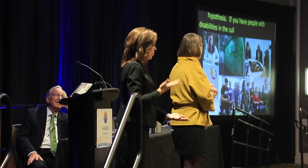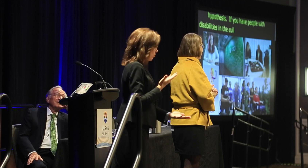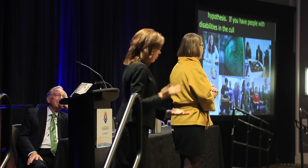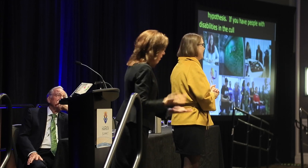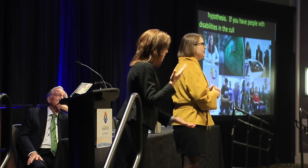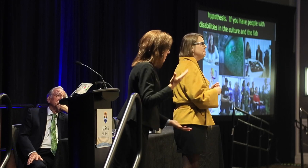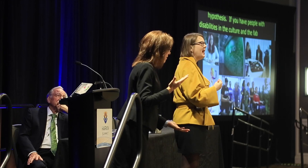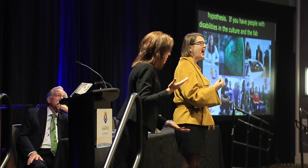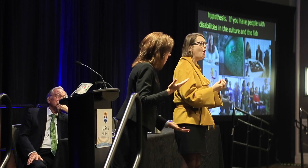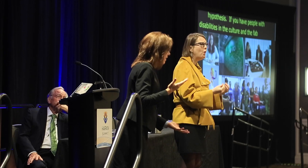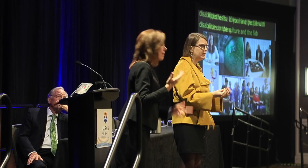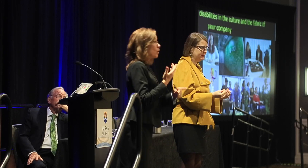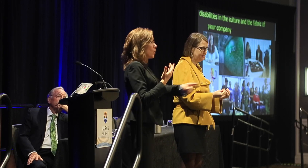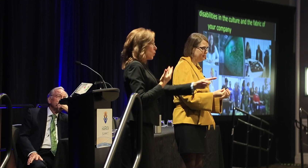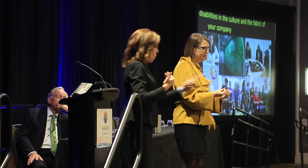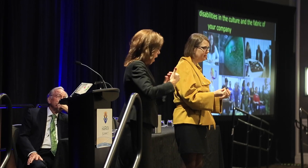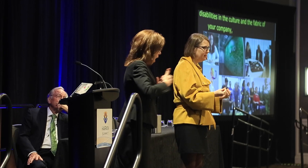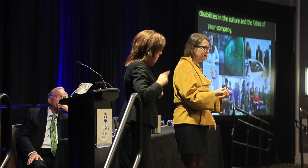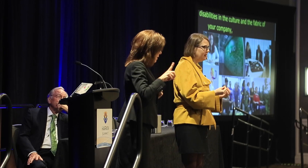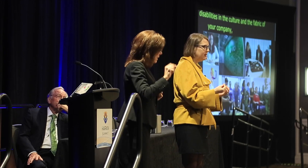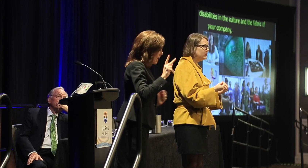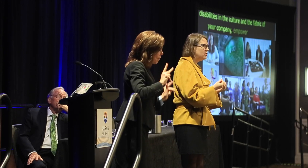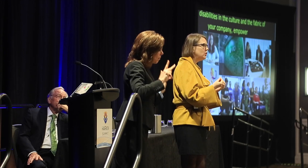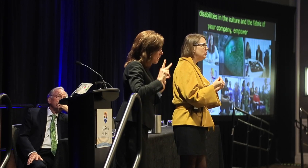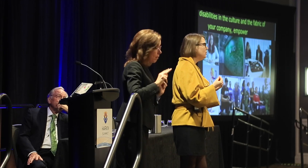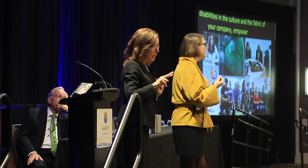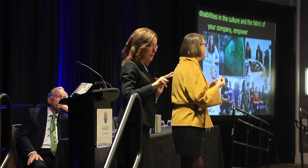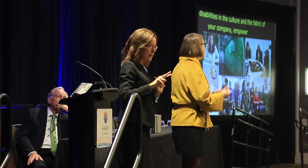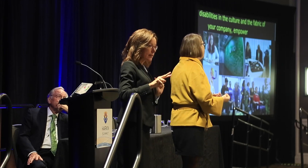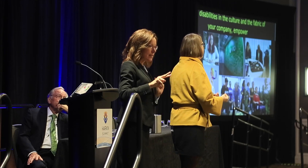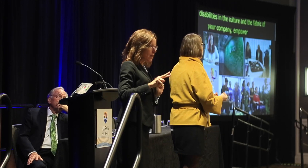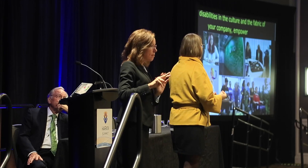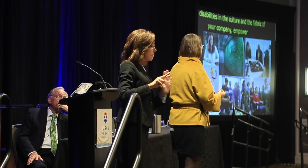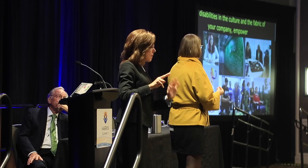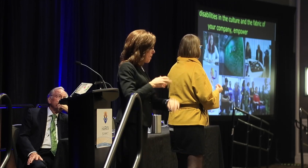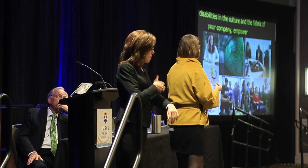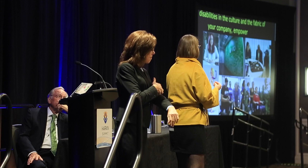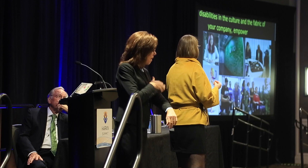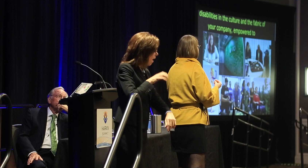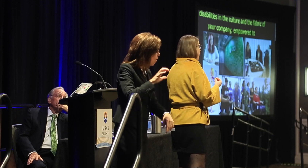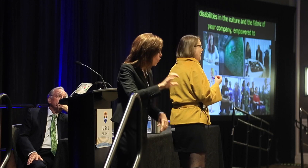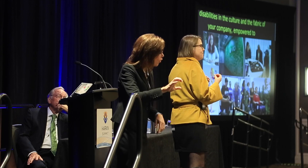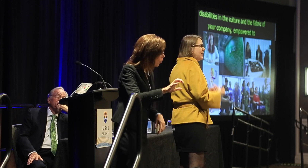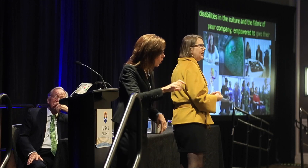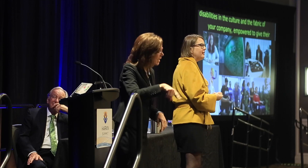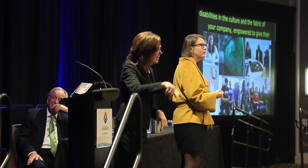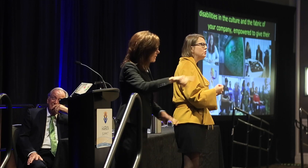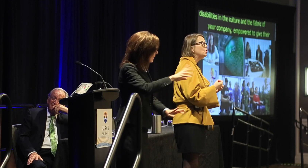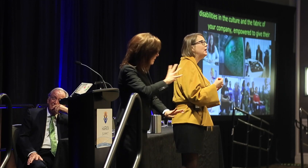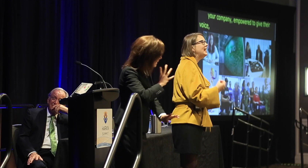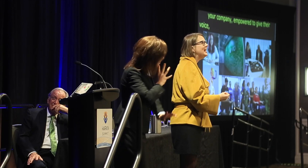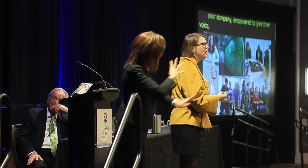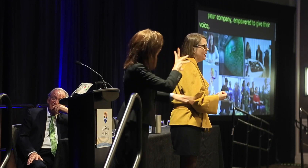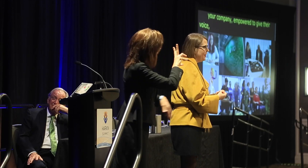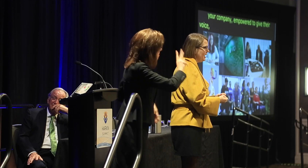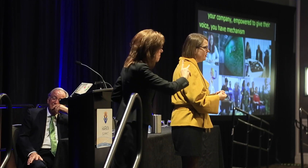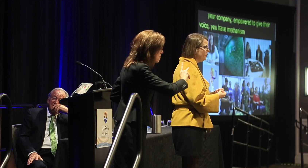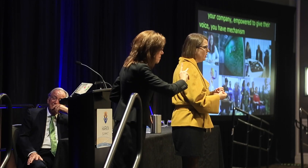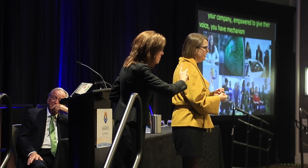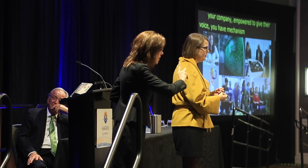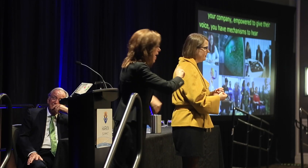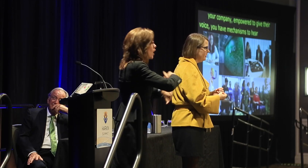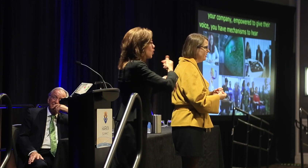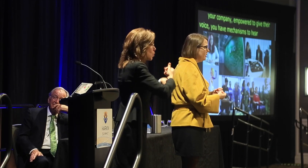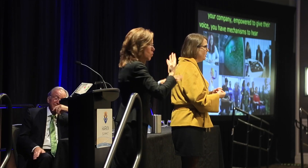your company empowered to give their voice, you have mechanisms to hear